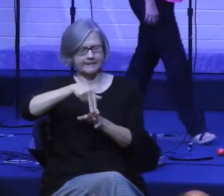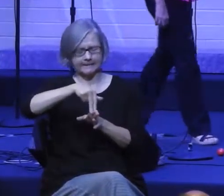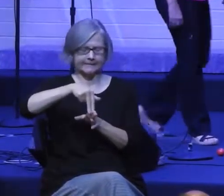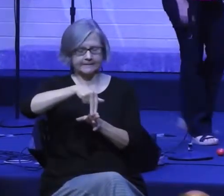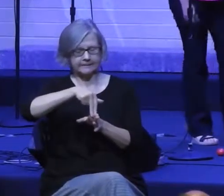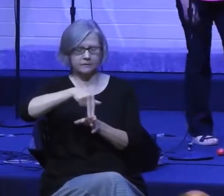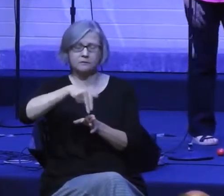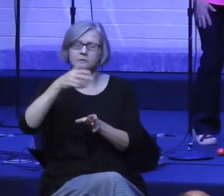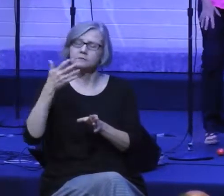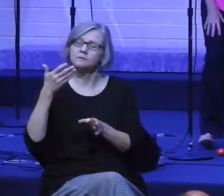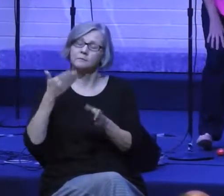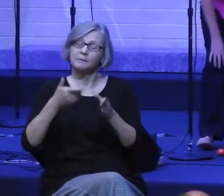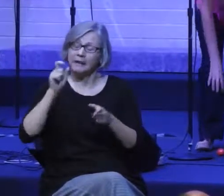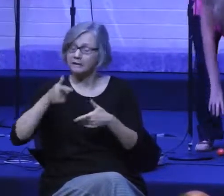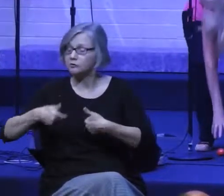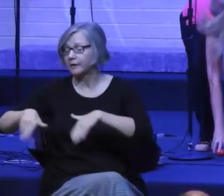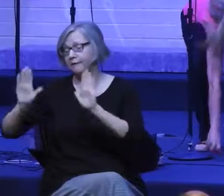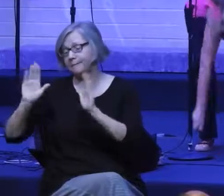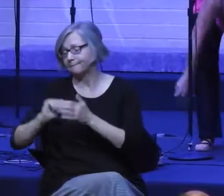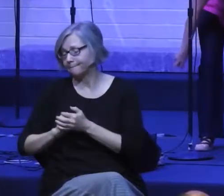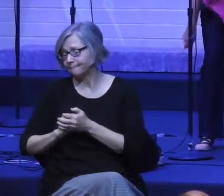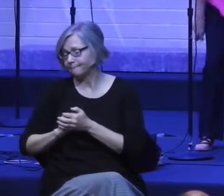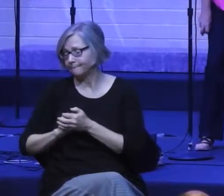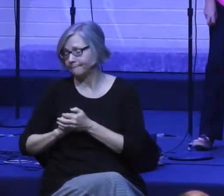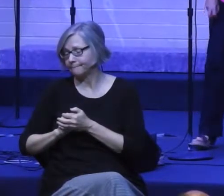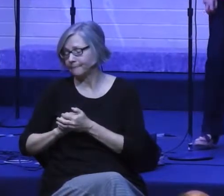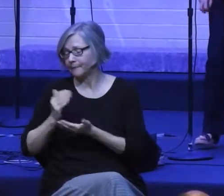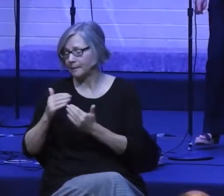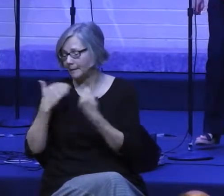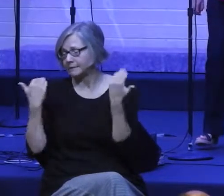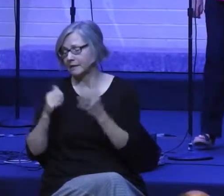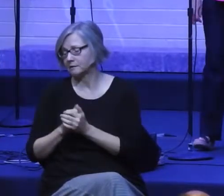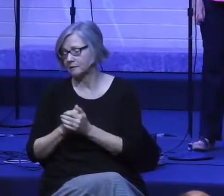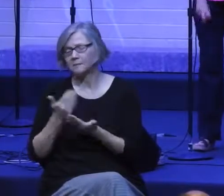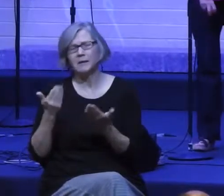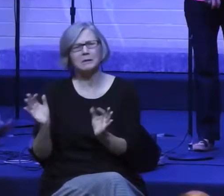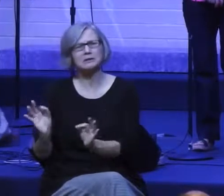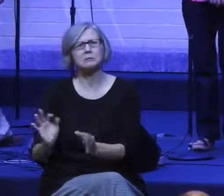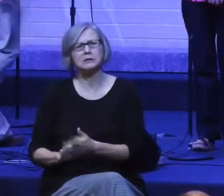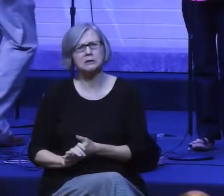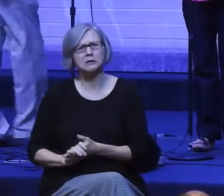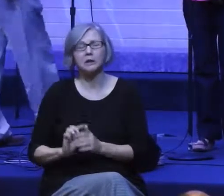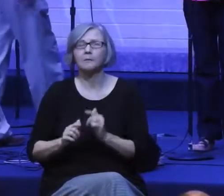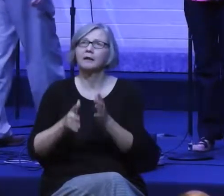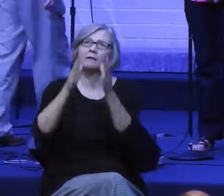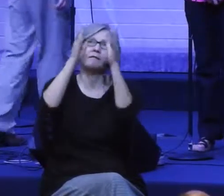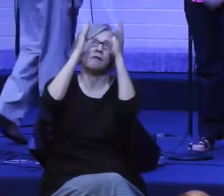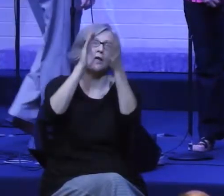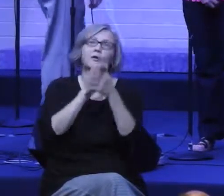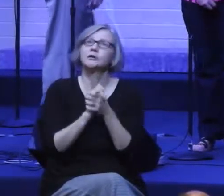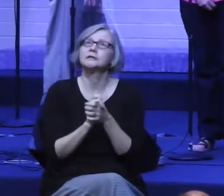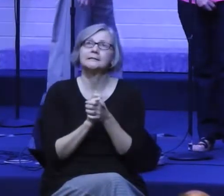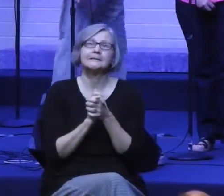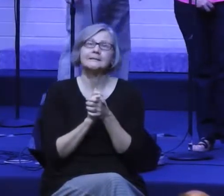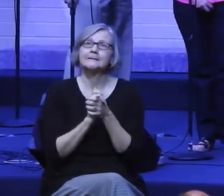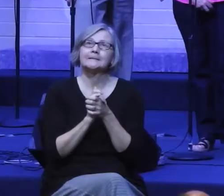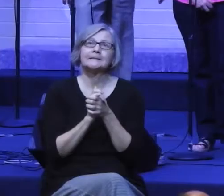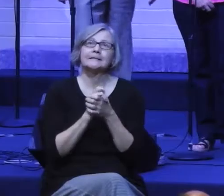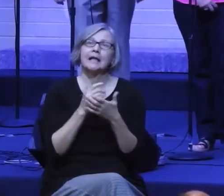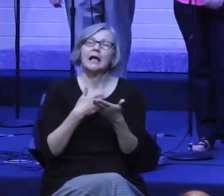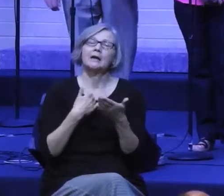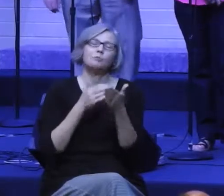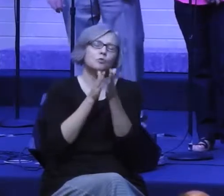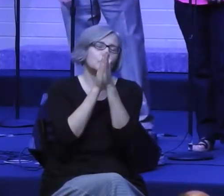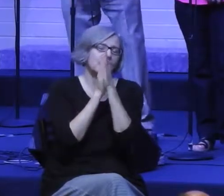again, I don't know what everyone in this room is feeling. I don't know what stories are on our minds, but Lord, I imagine that maybe some of us are standing on that